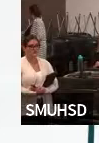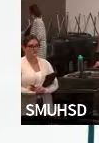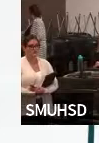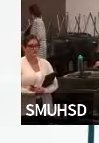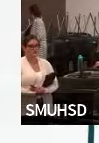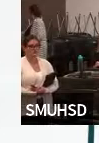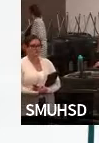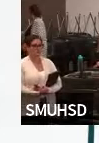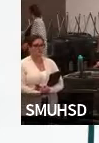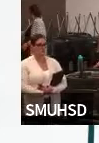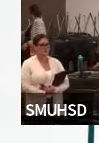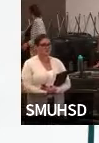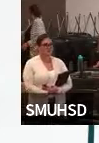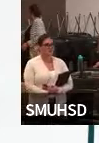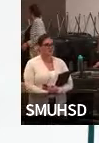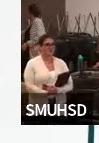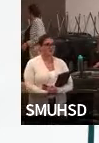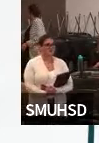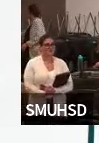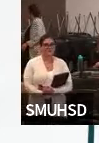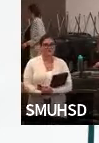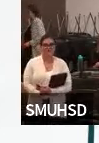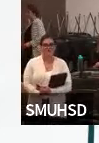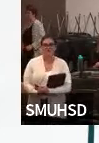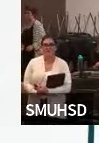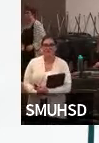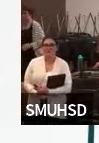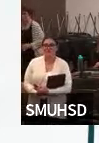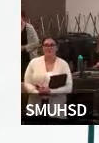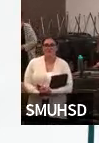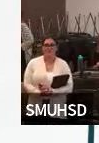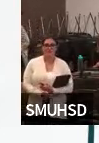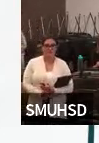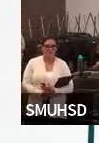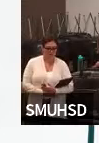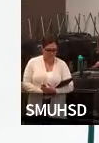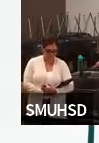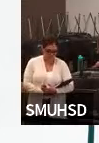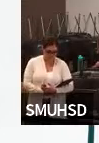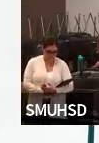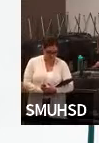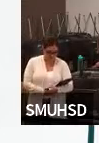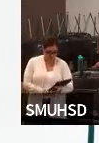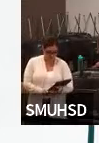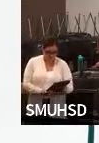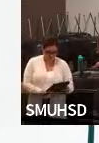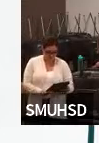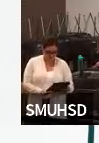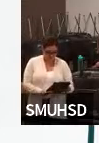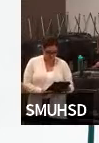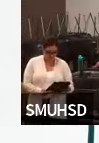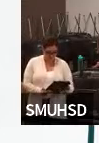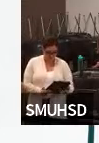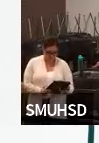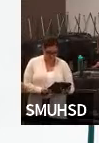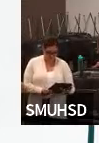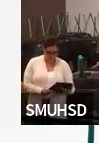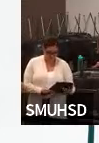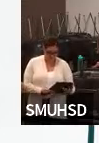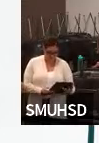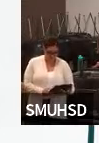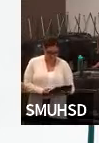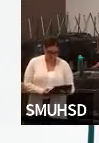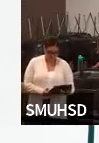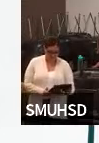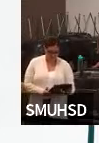school. I'm happy to report that after our SART meetings, there's been a 76% in attendance for the families that participate in our